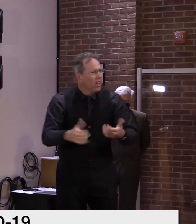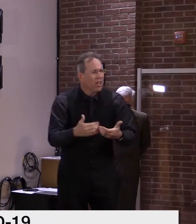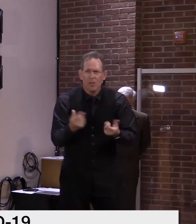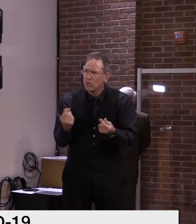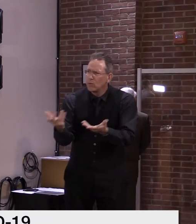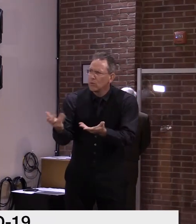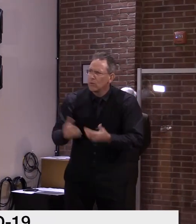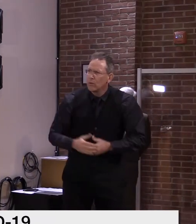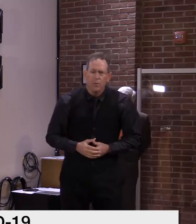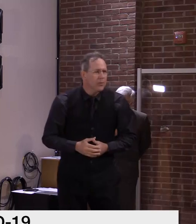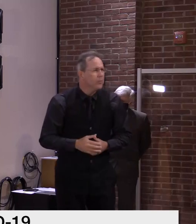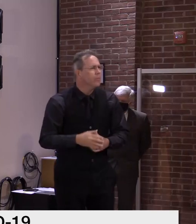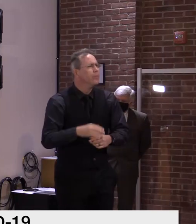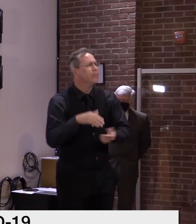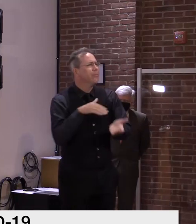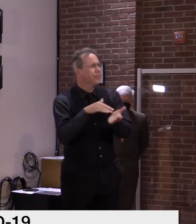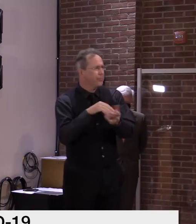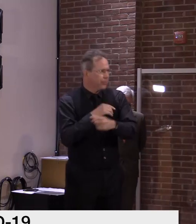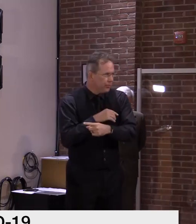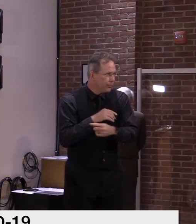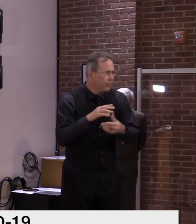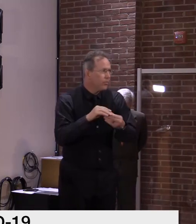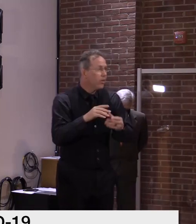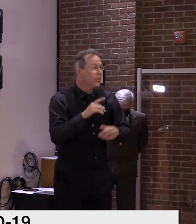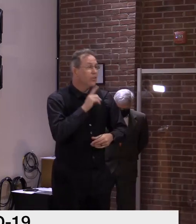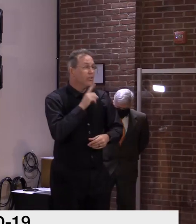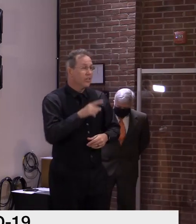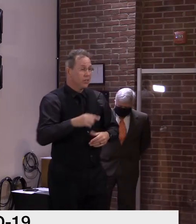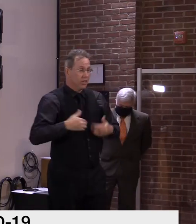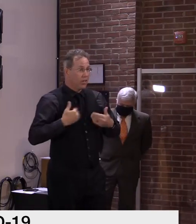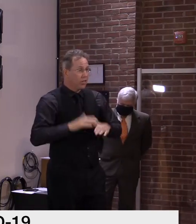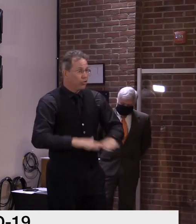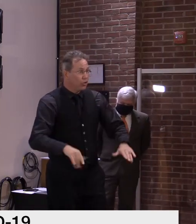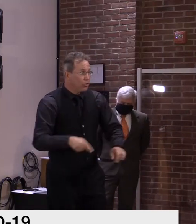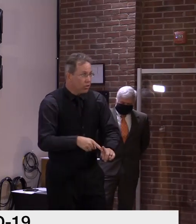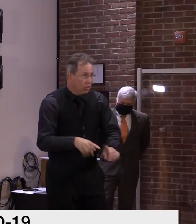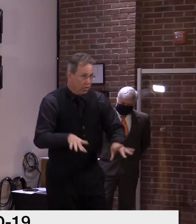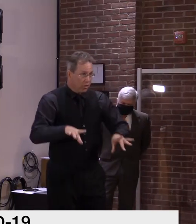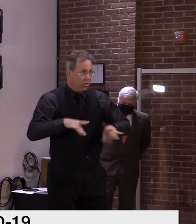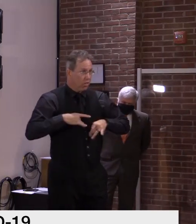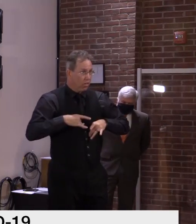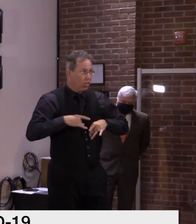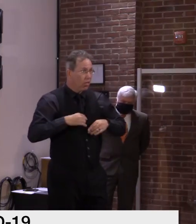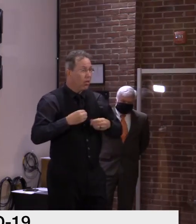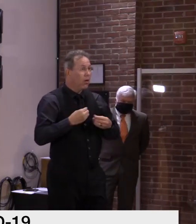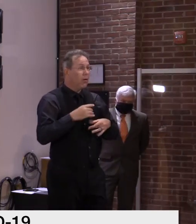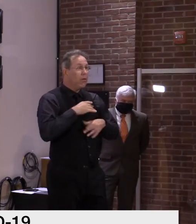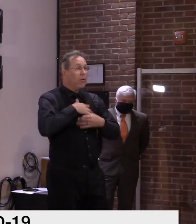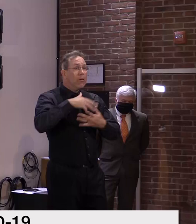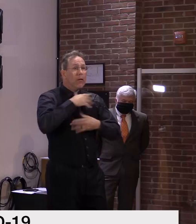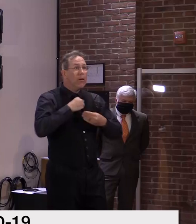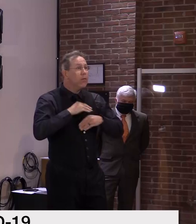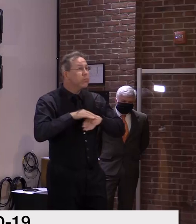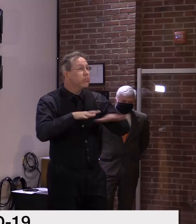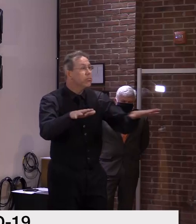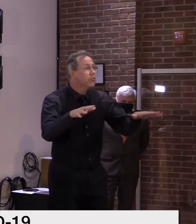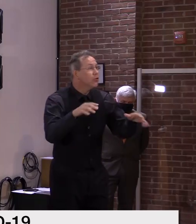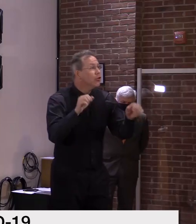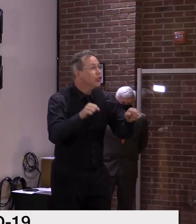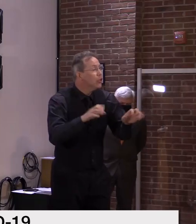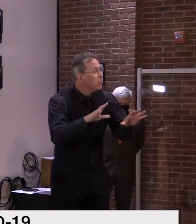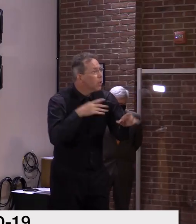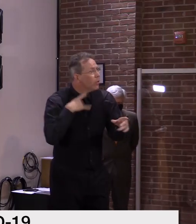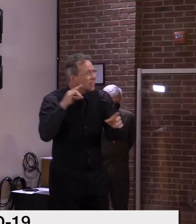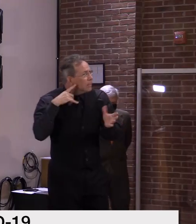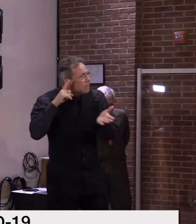has behaved throughout the time we've been familiar with it, that group of children who are in elementary school